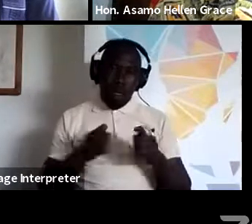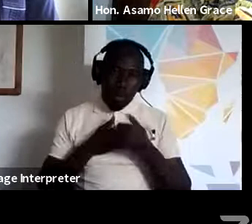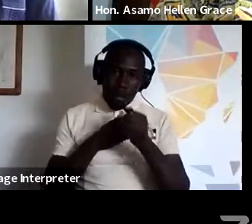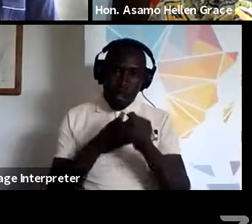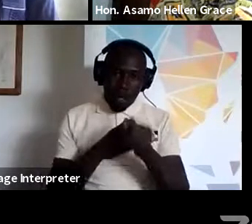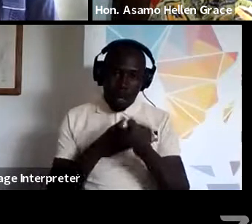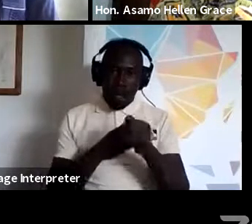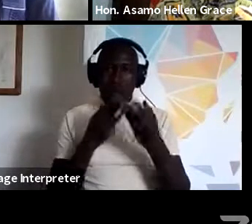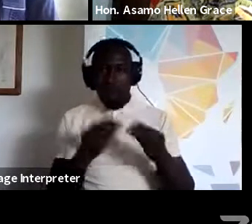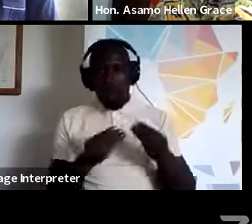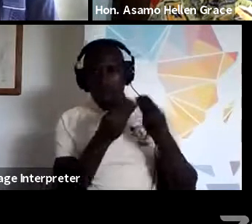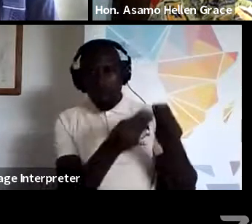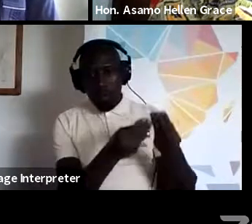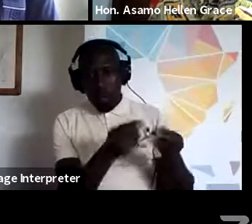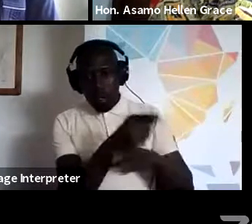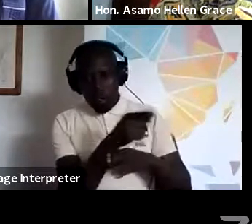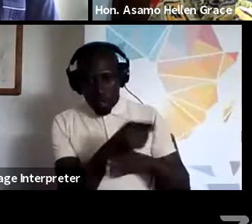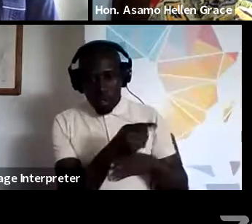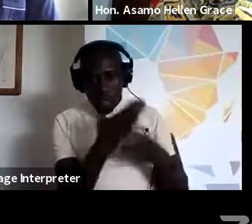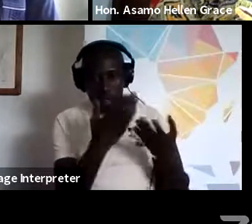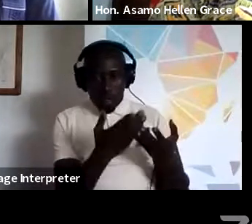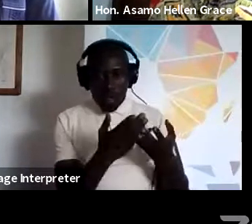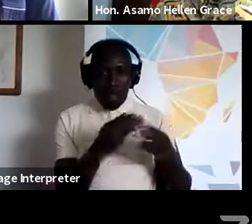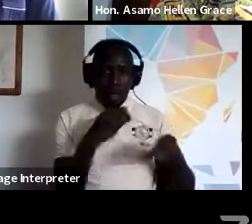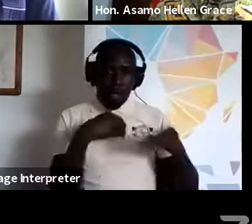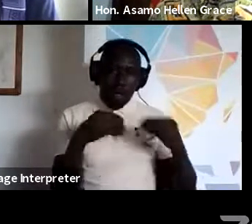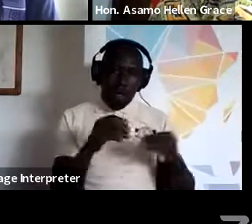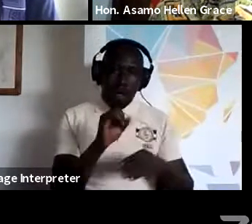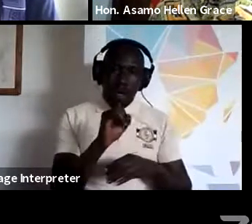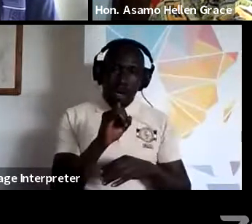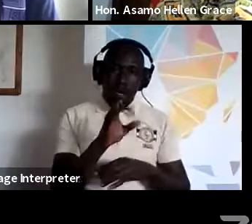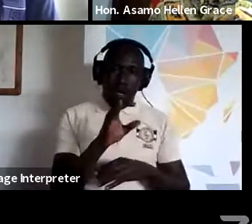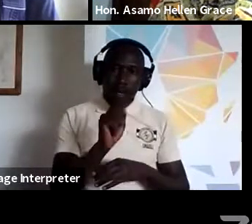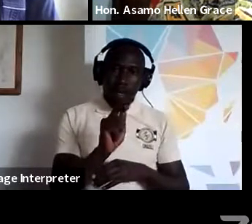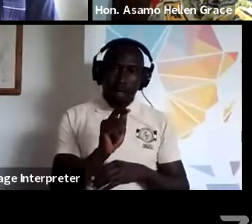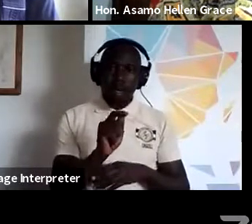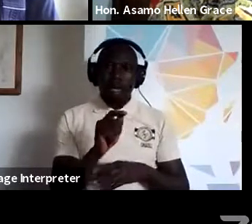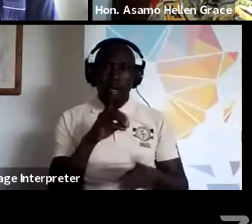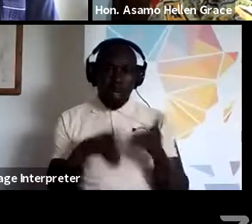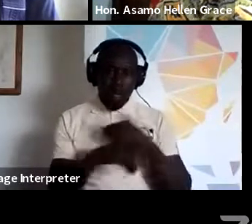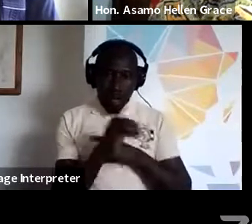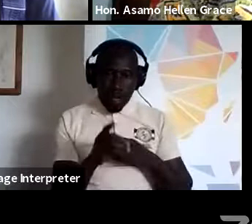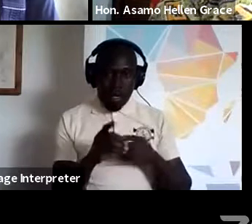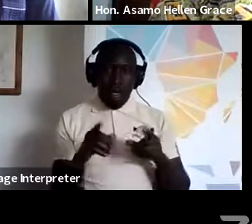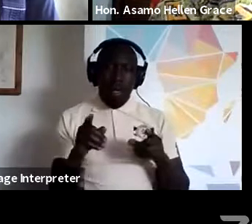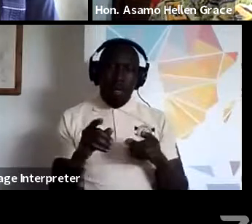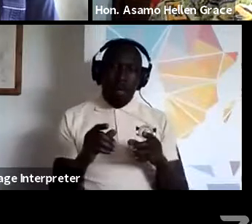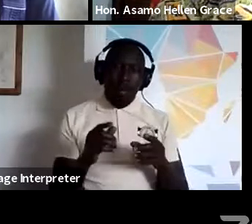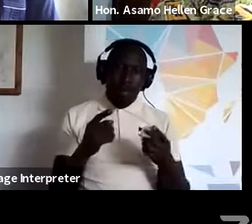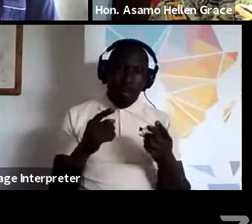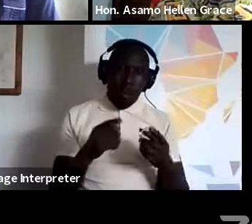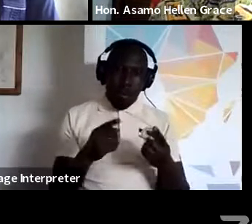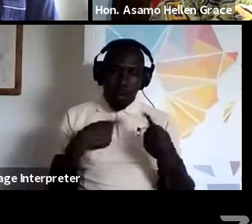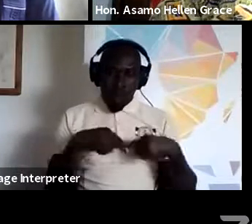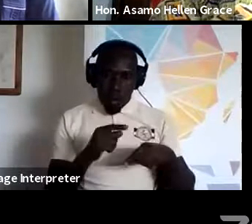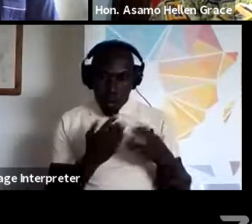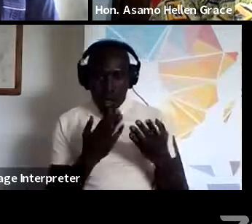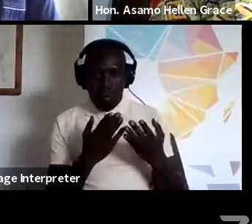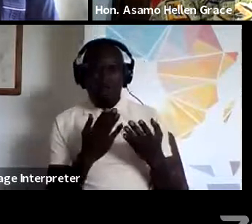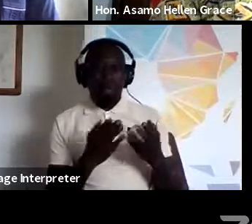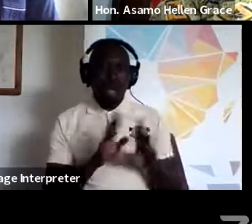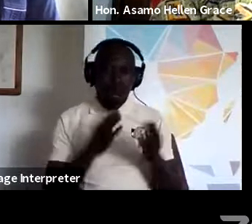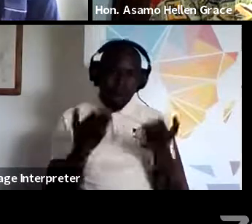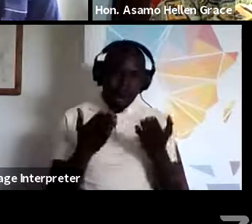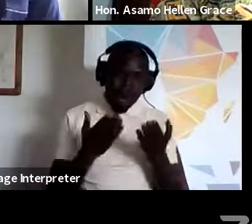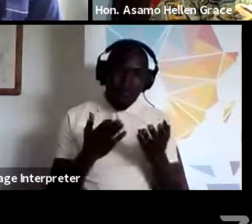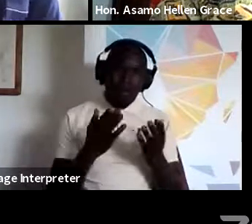or provide any written material on ICT and disability, we are available to accompany the different ministries you are meeting. I know you